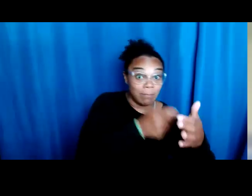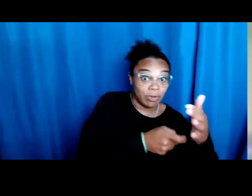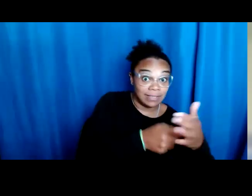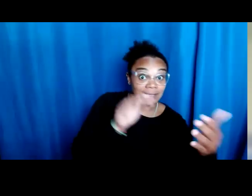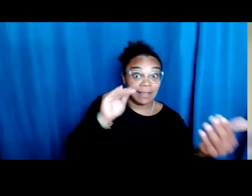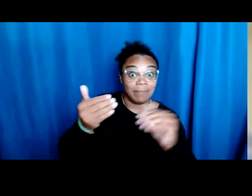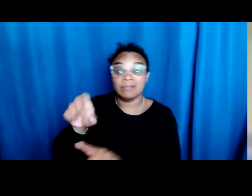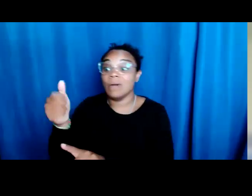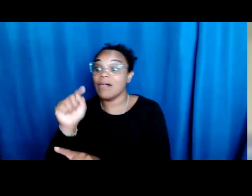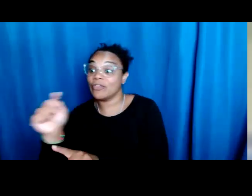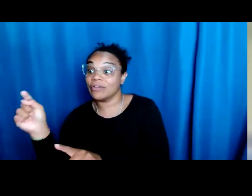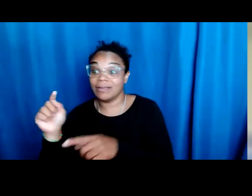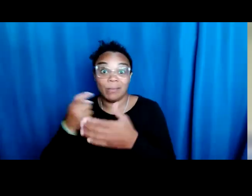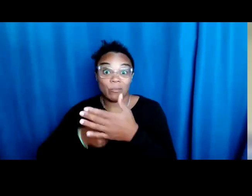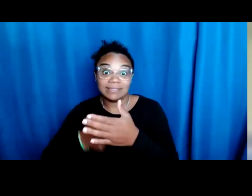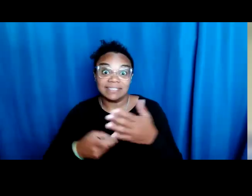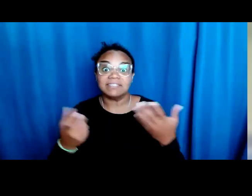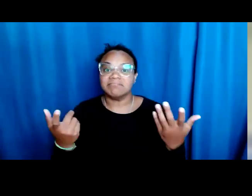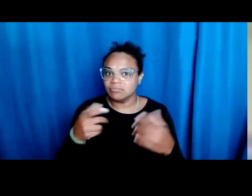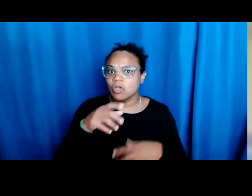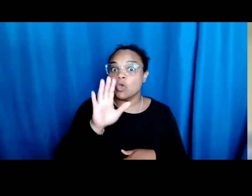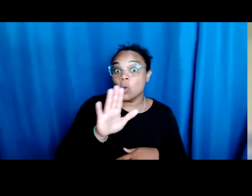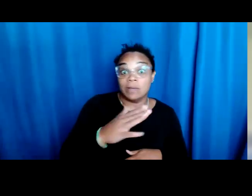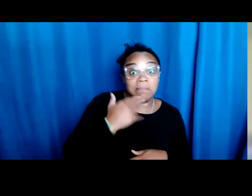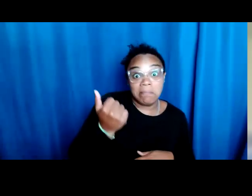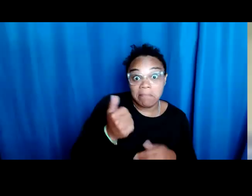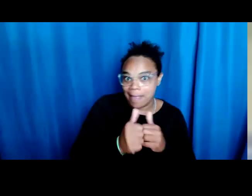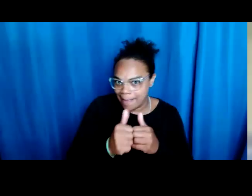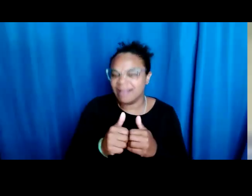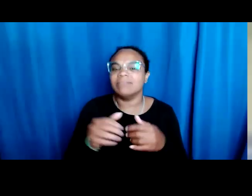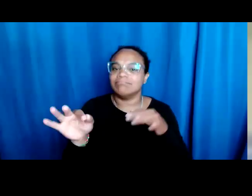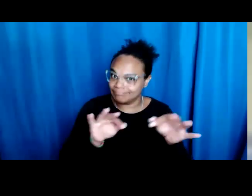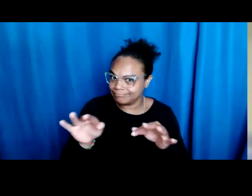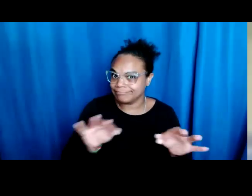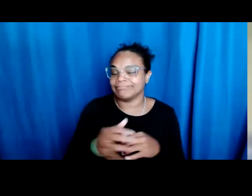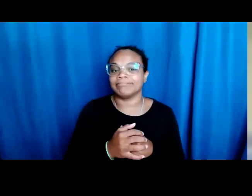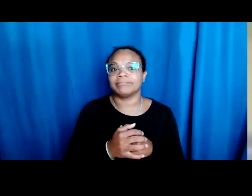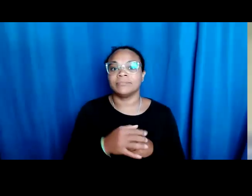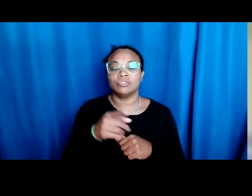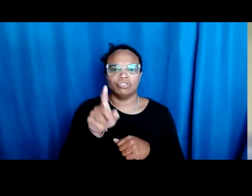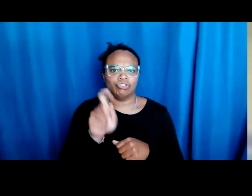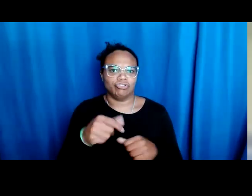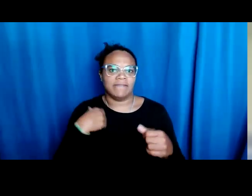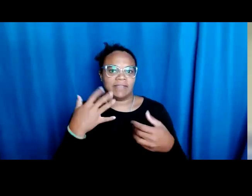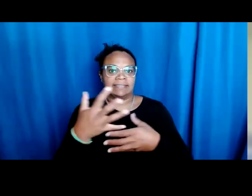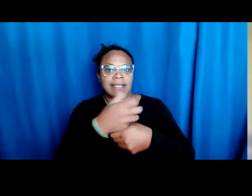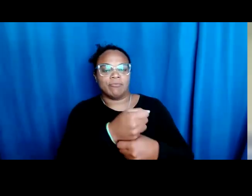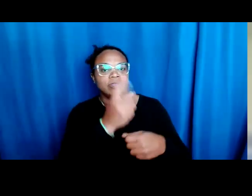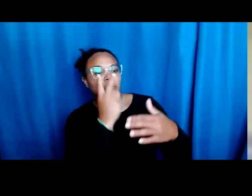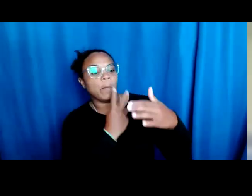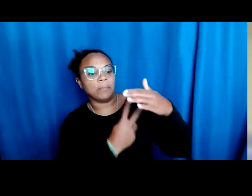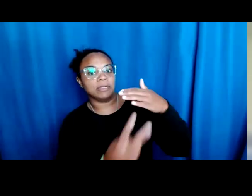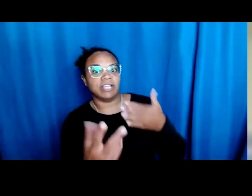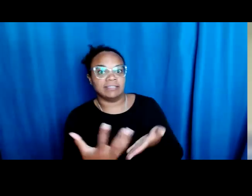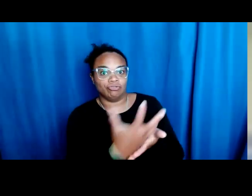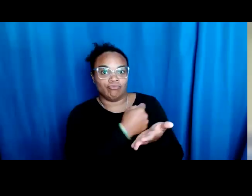competitors. Do a summary of projected revenues. They definitely want to see the numbers